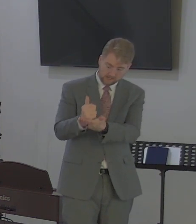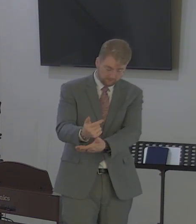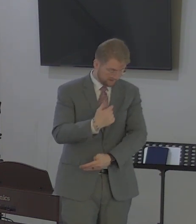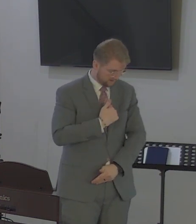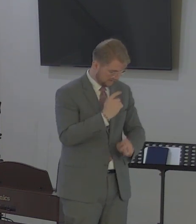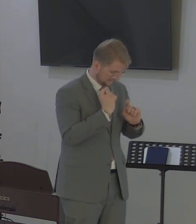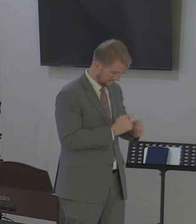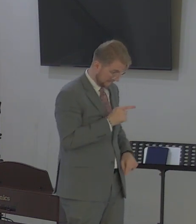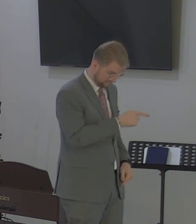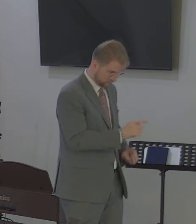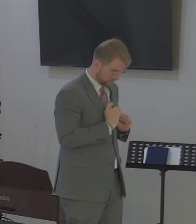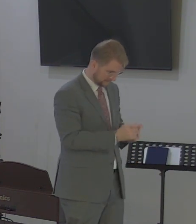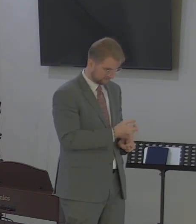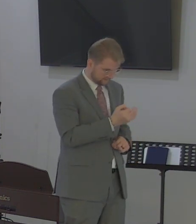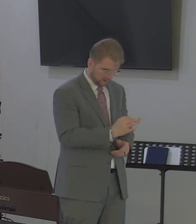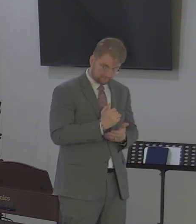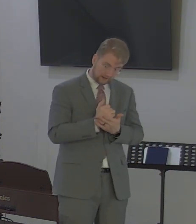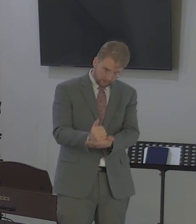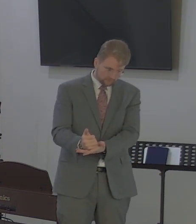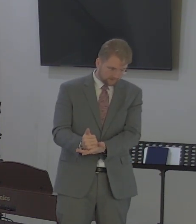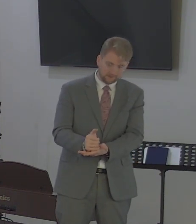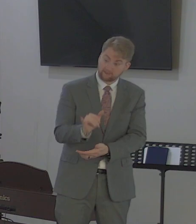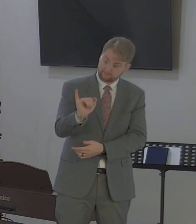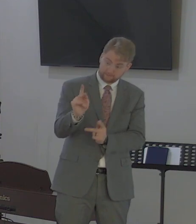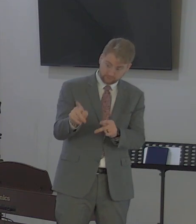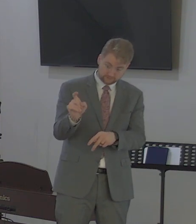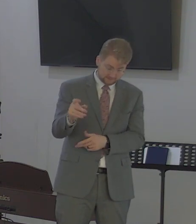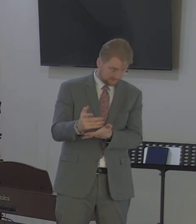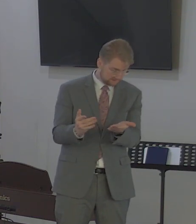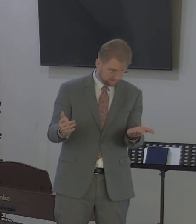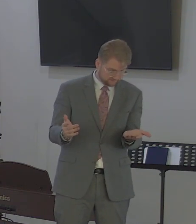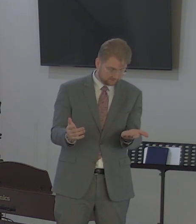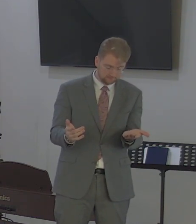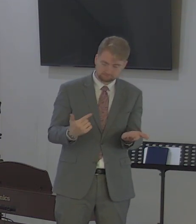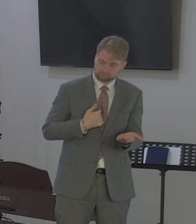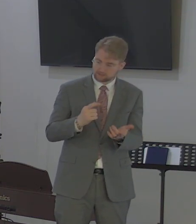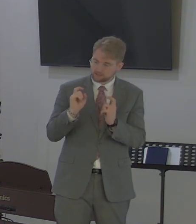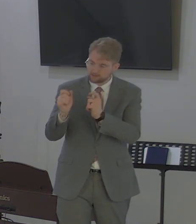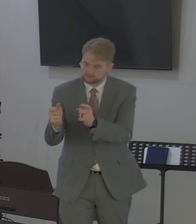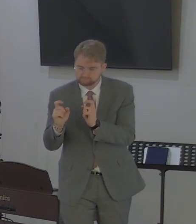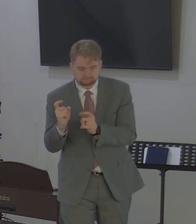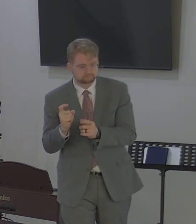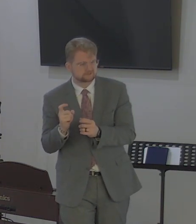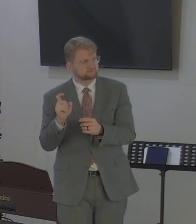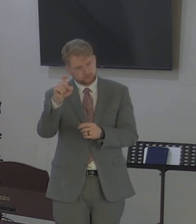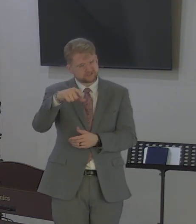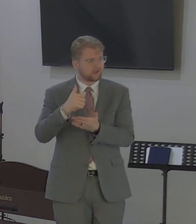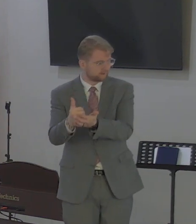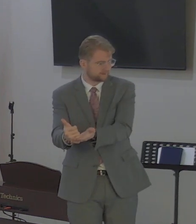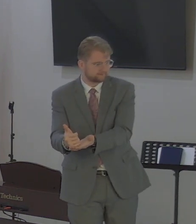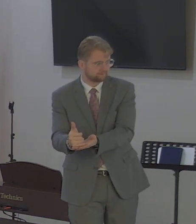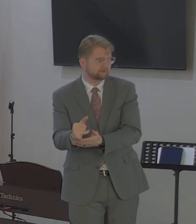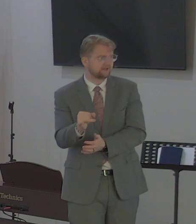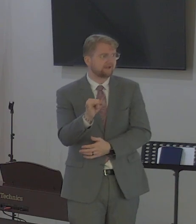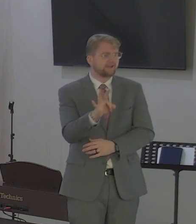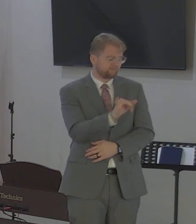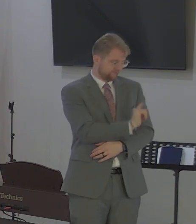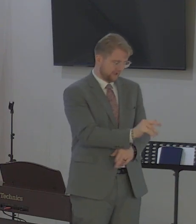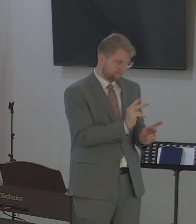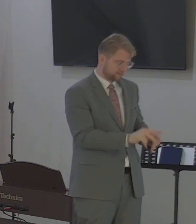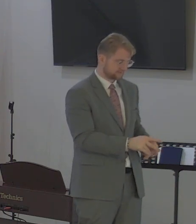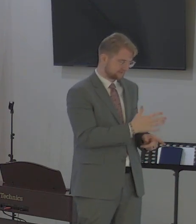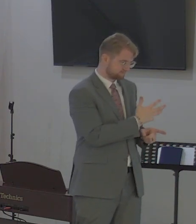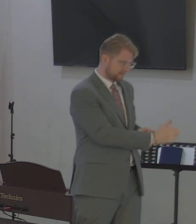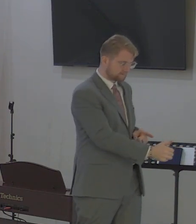problems with that. If this individual that needs that is absent, he don't get the help that he needs. If this individual that has the gift is